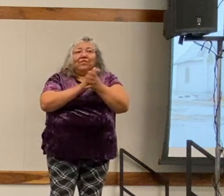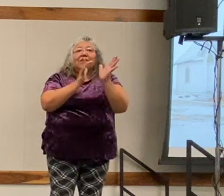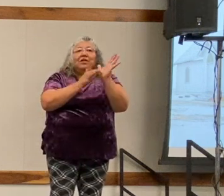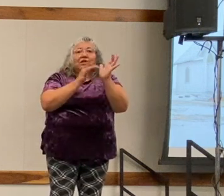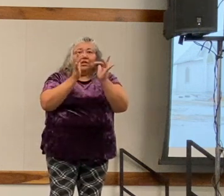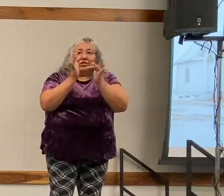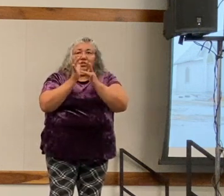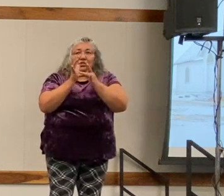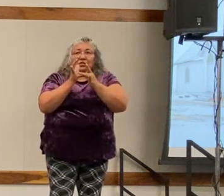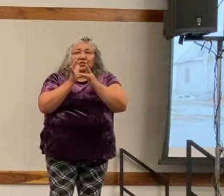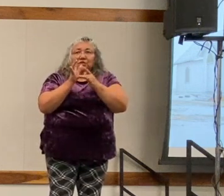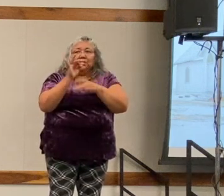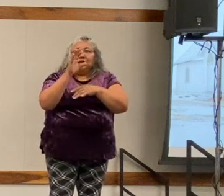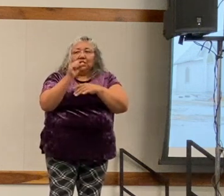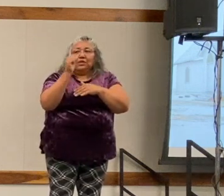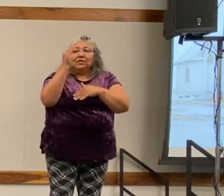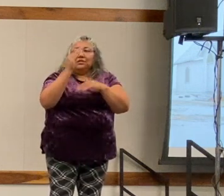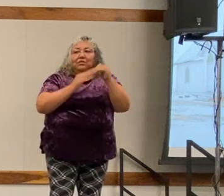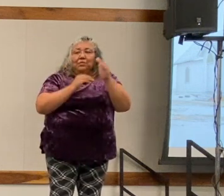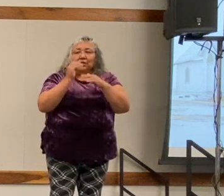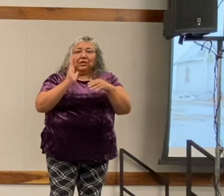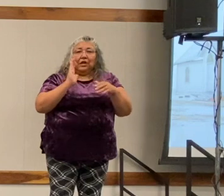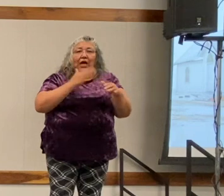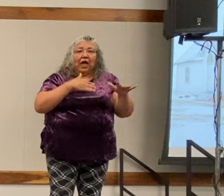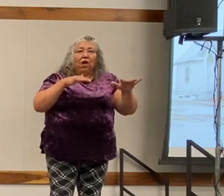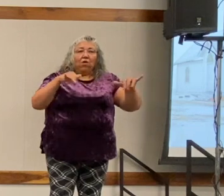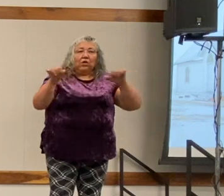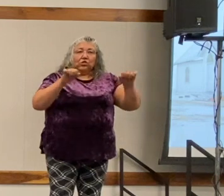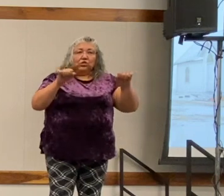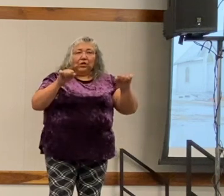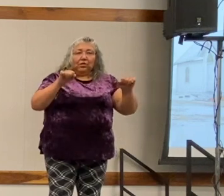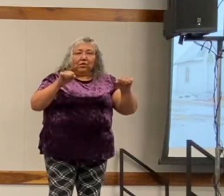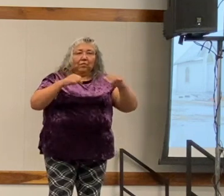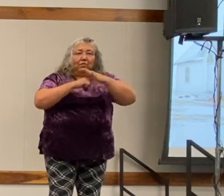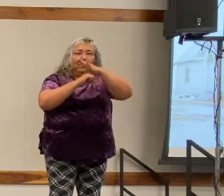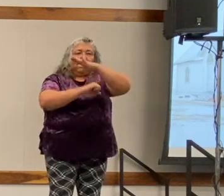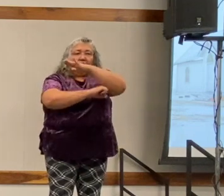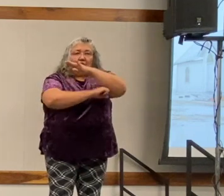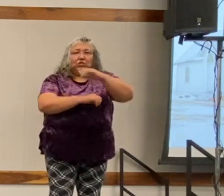Jesus is building our unshakable foundation.